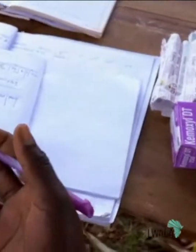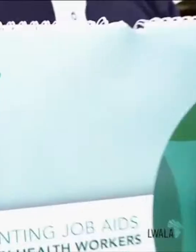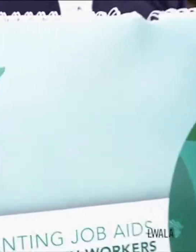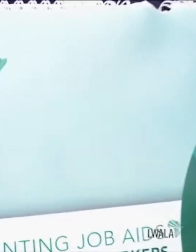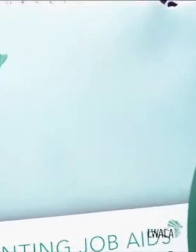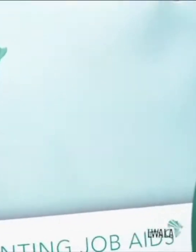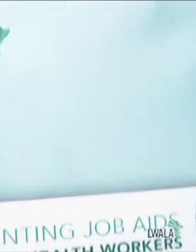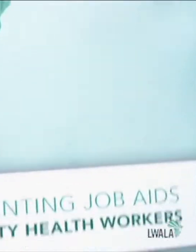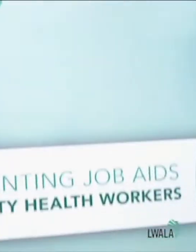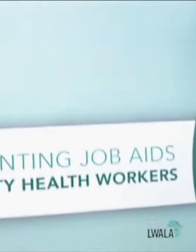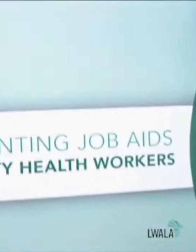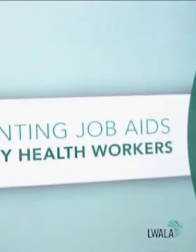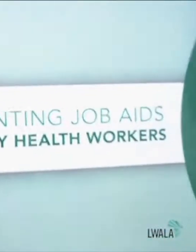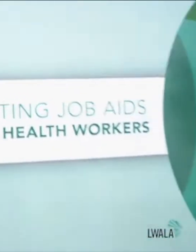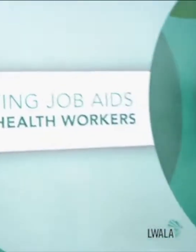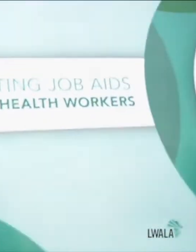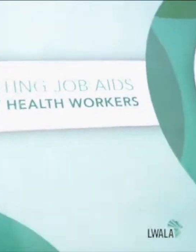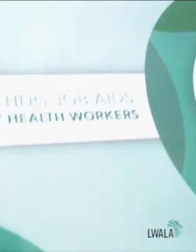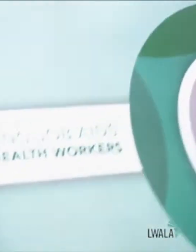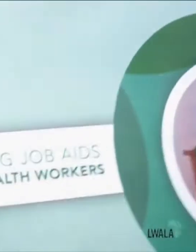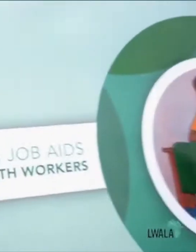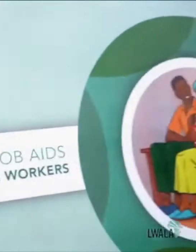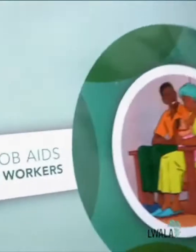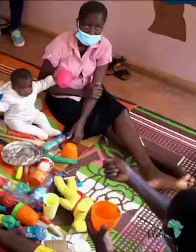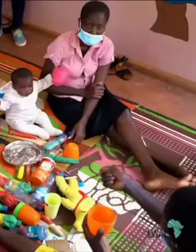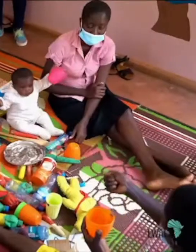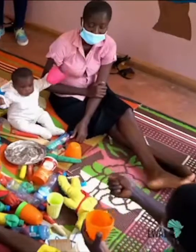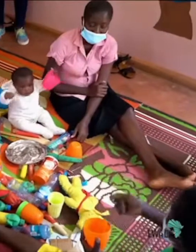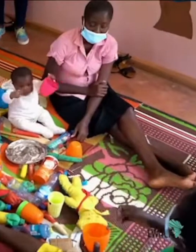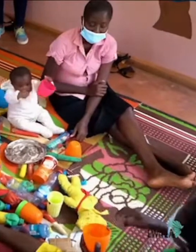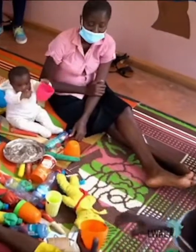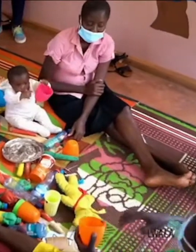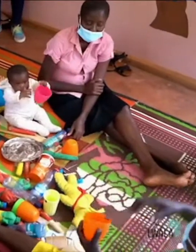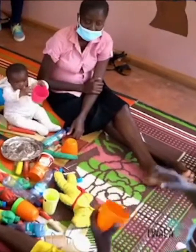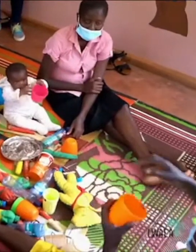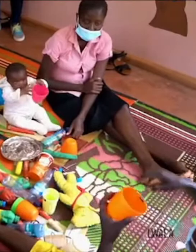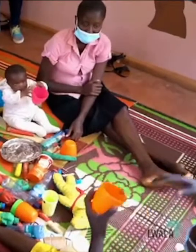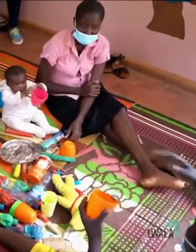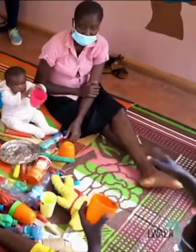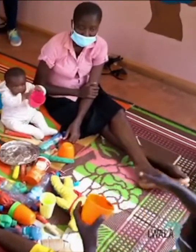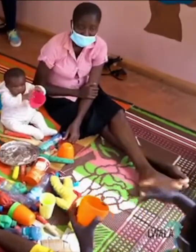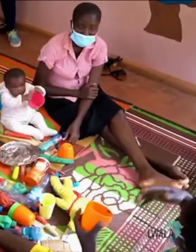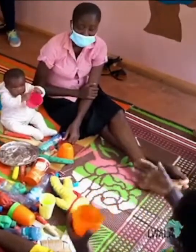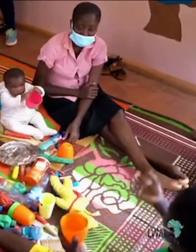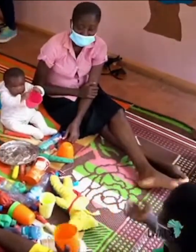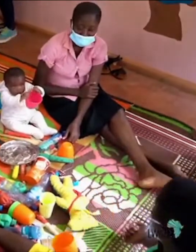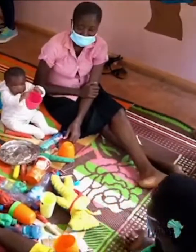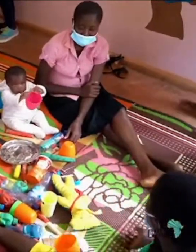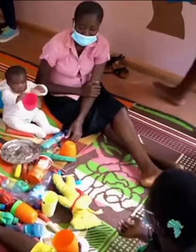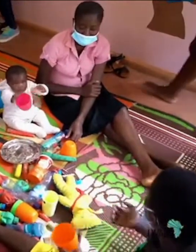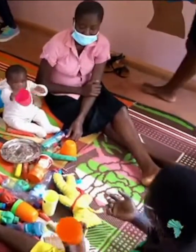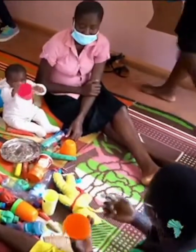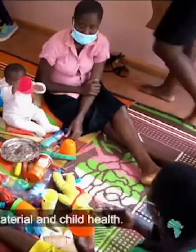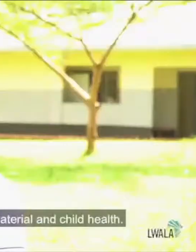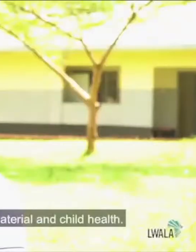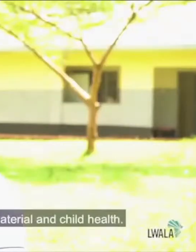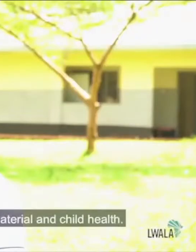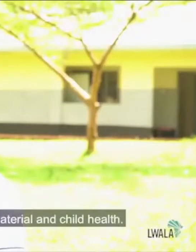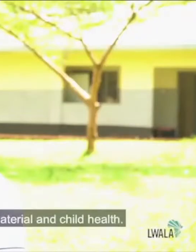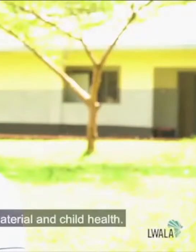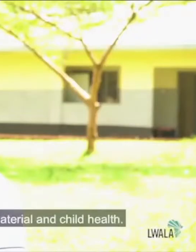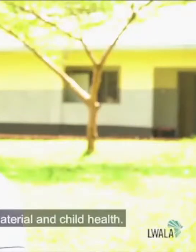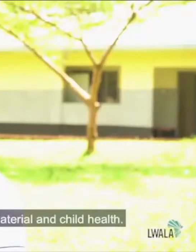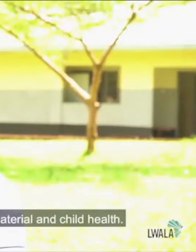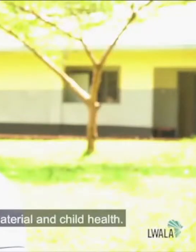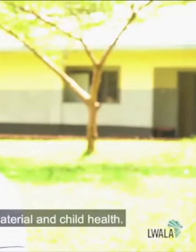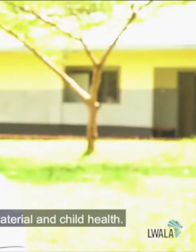in children when they are older, yet research shows that the returns on investment are more substantial in children during their earlier years.